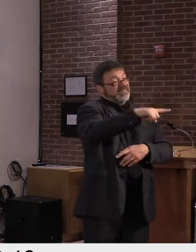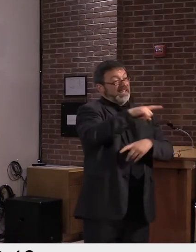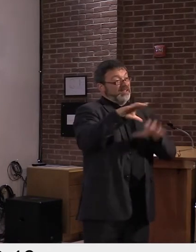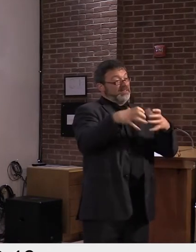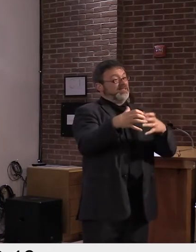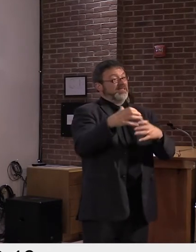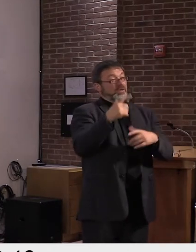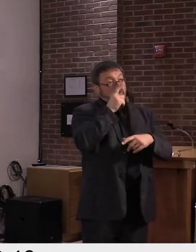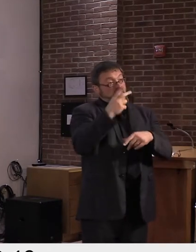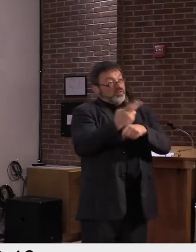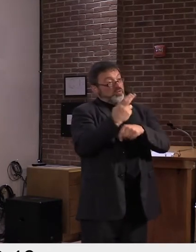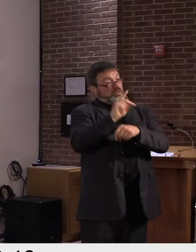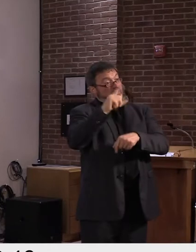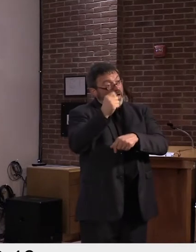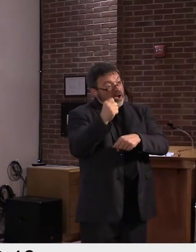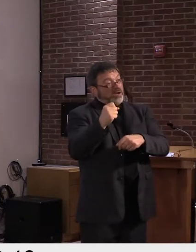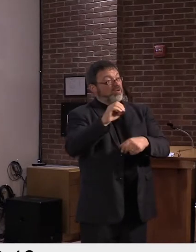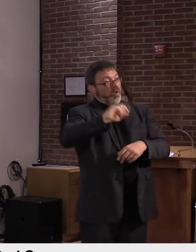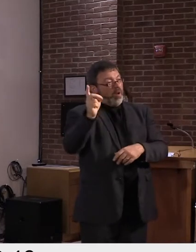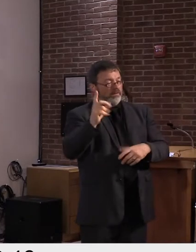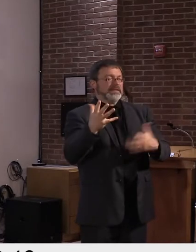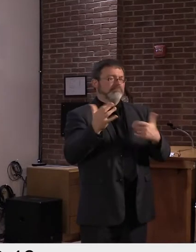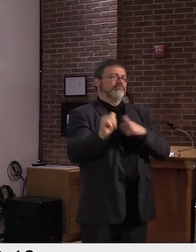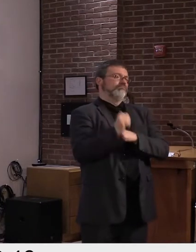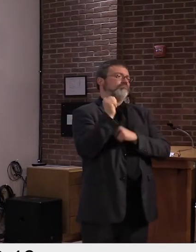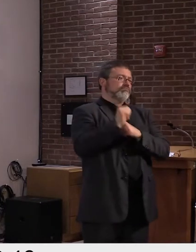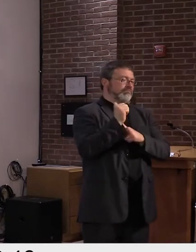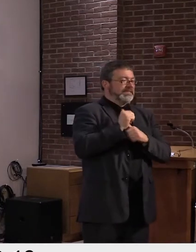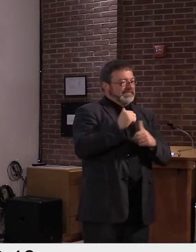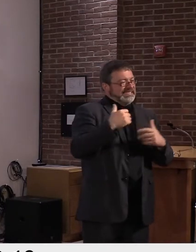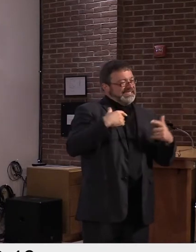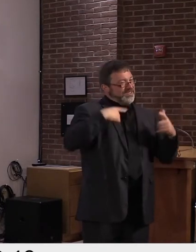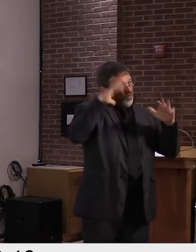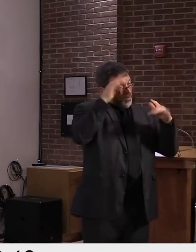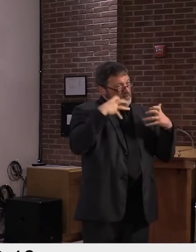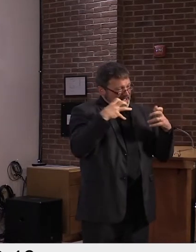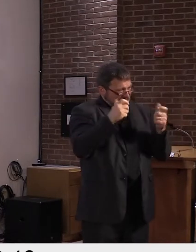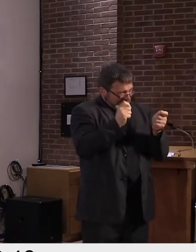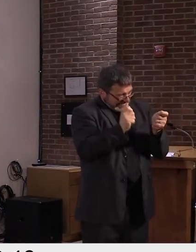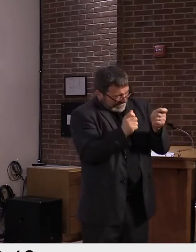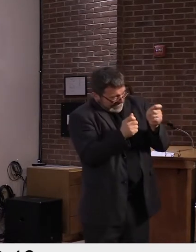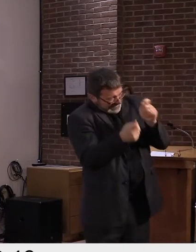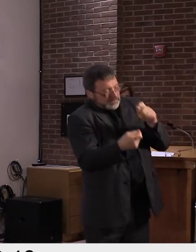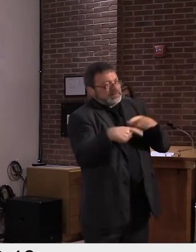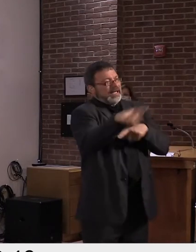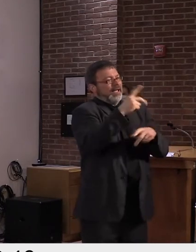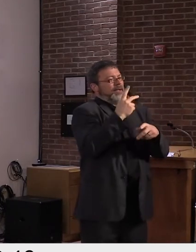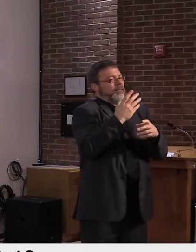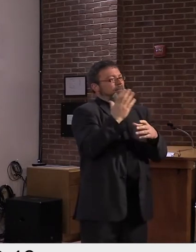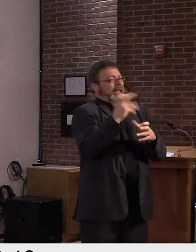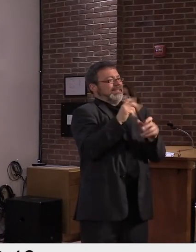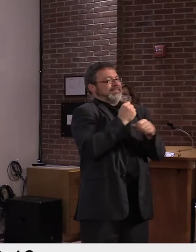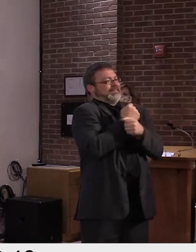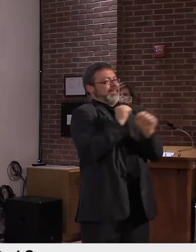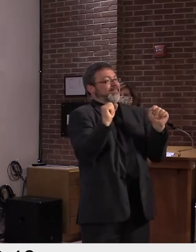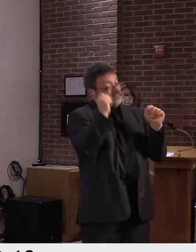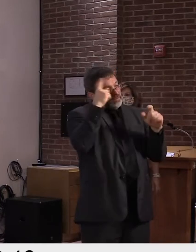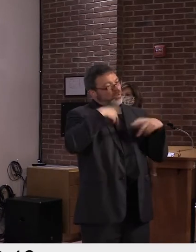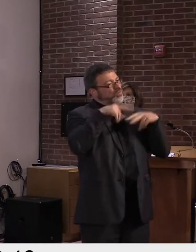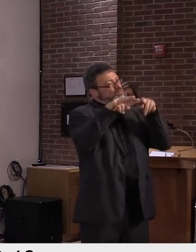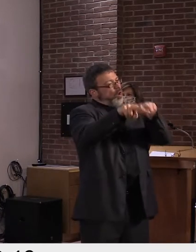these numbers really closely because obviously we're no longer in as restrictive a climate now in terms of stay